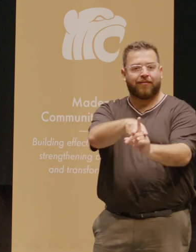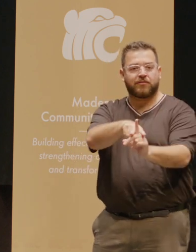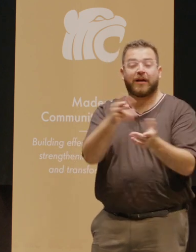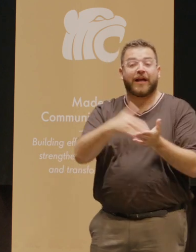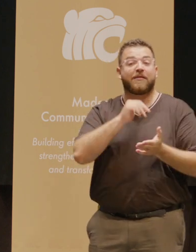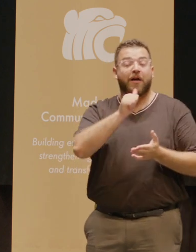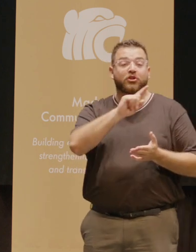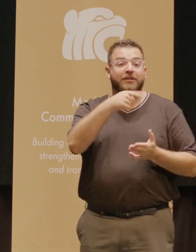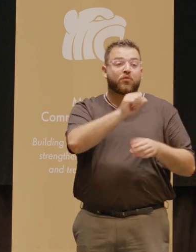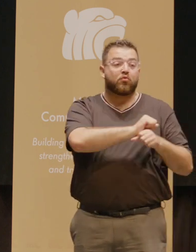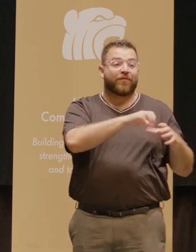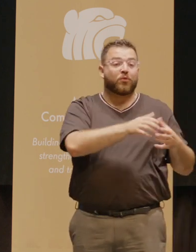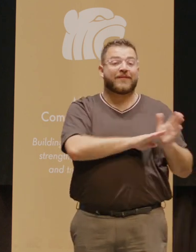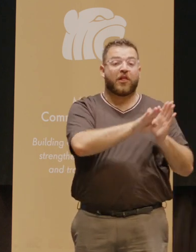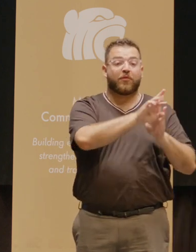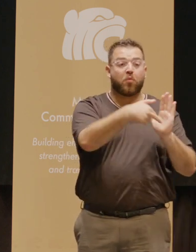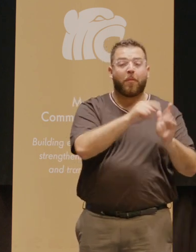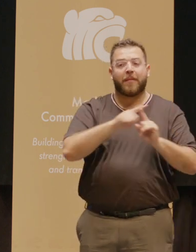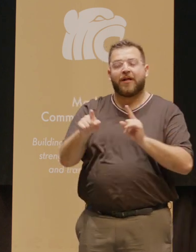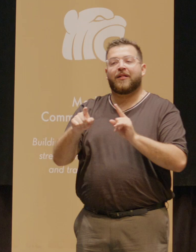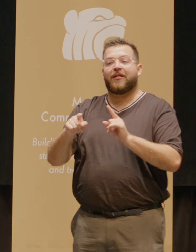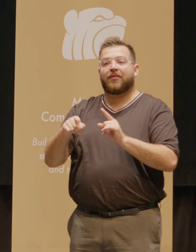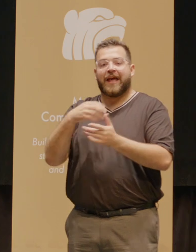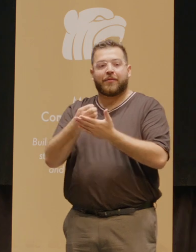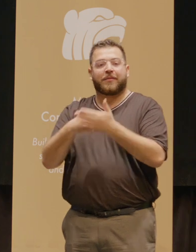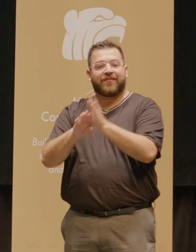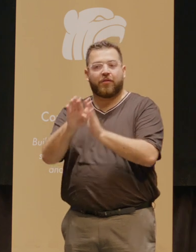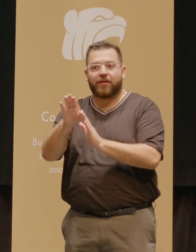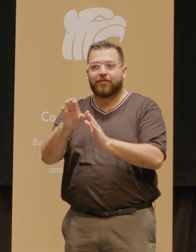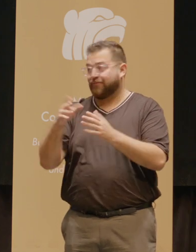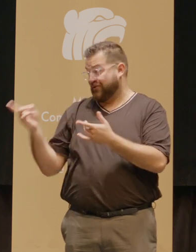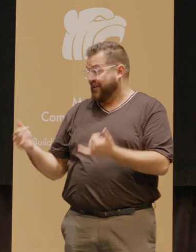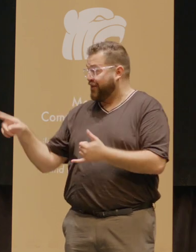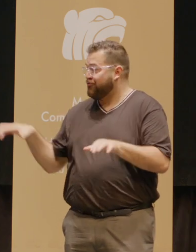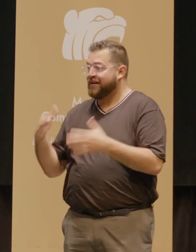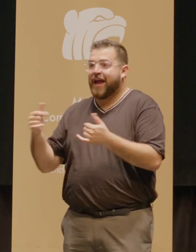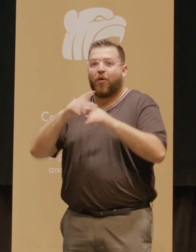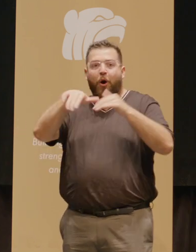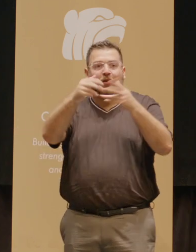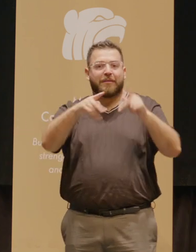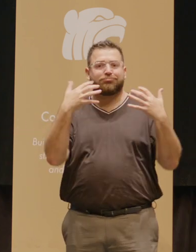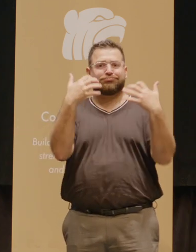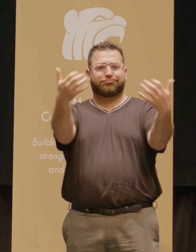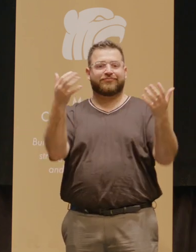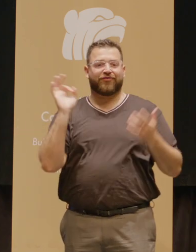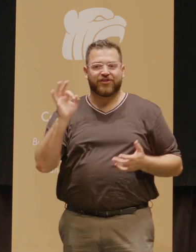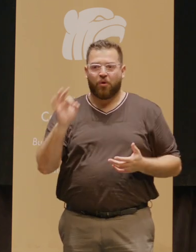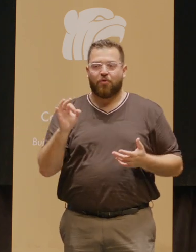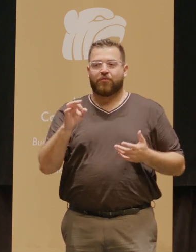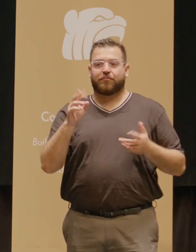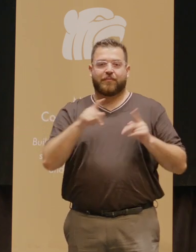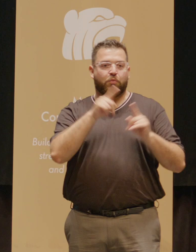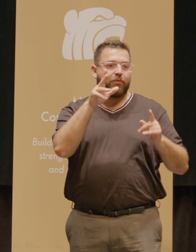workforce development role, but the economic development role within your communities. You're doing it today. You're bringing all these people to in the middle of Fresno and going to spend money. That's economic development,